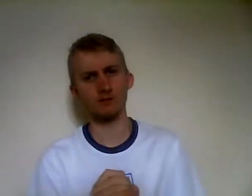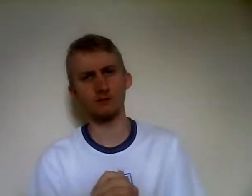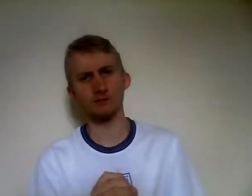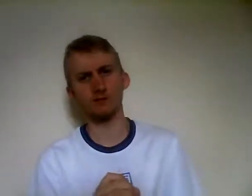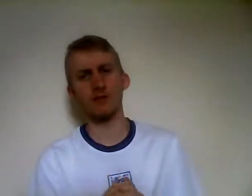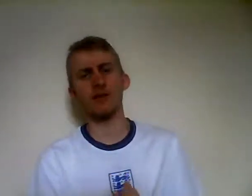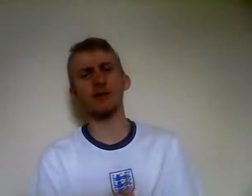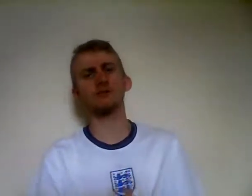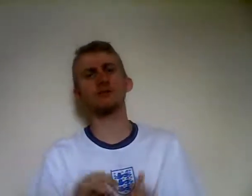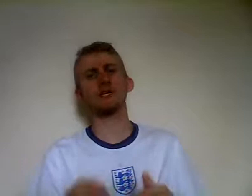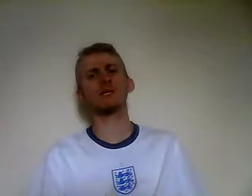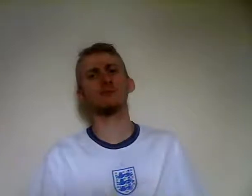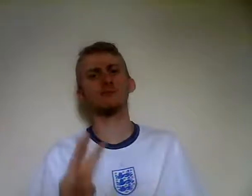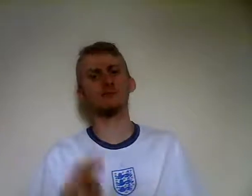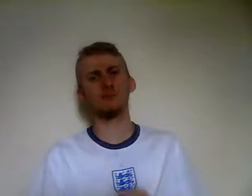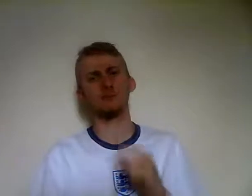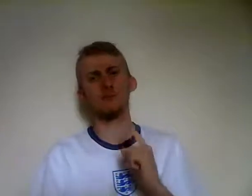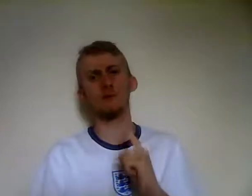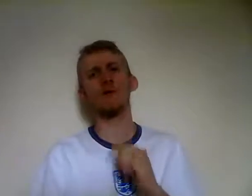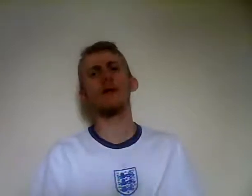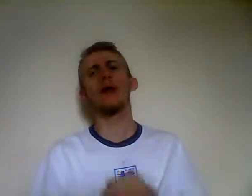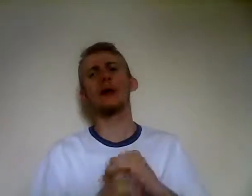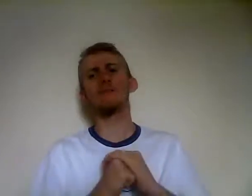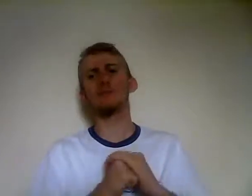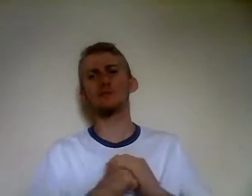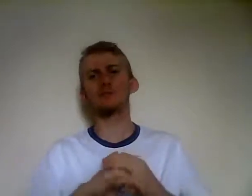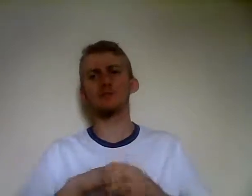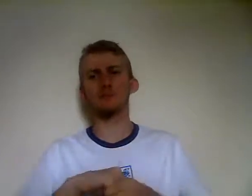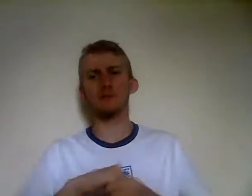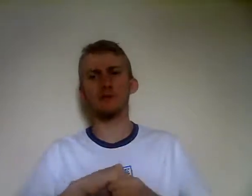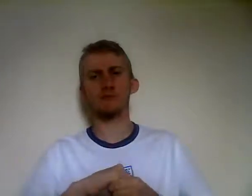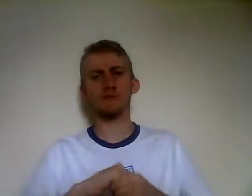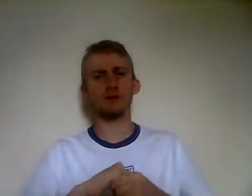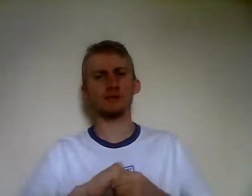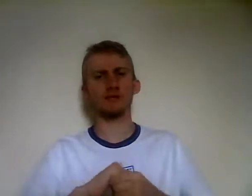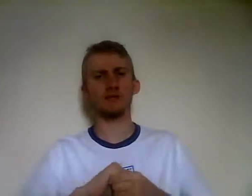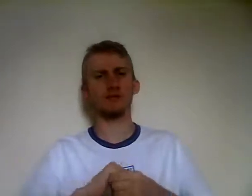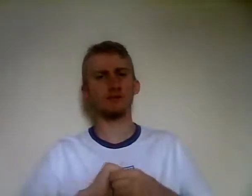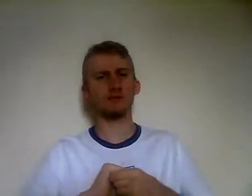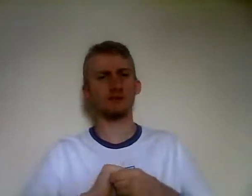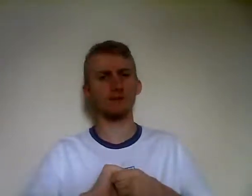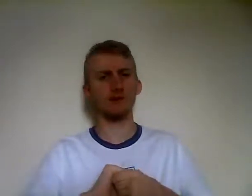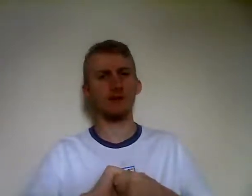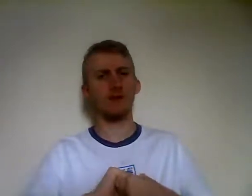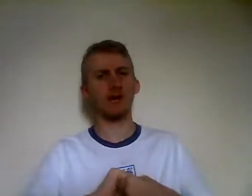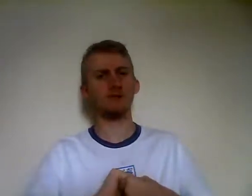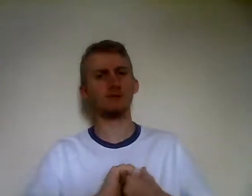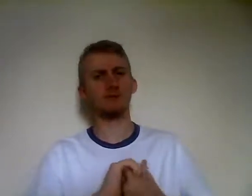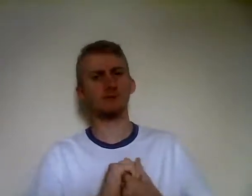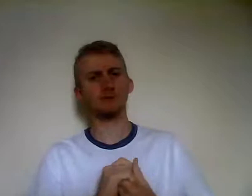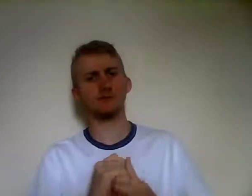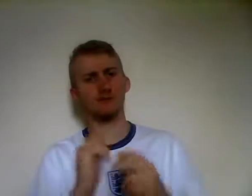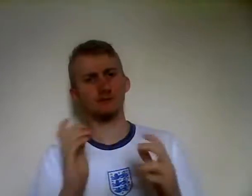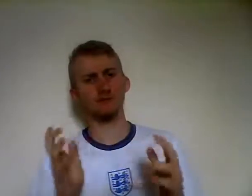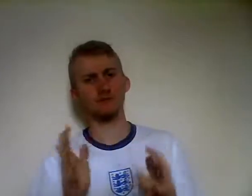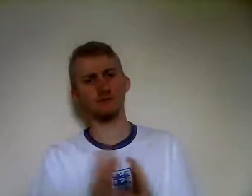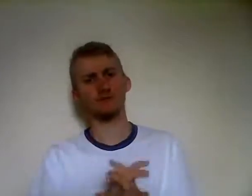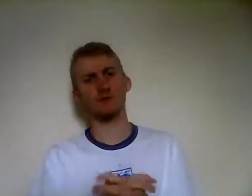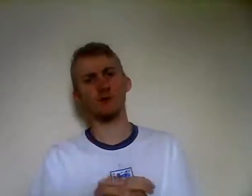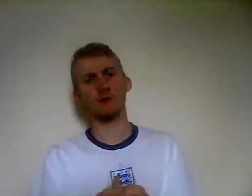owners. It was rejected by 3-1, and the administrators were therefore obliged to liquidate the club, and it was announced that the club would fold later